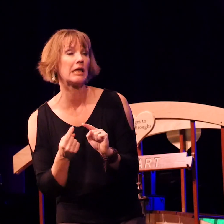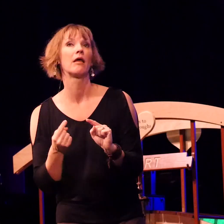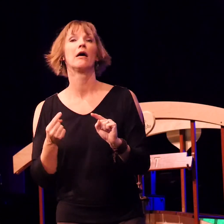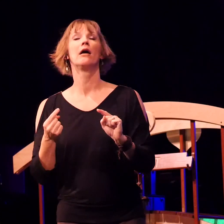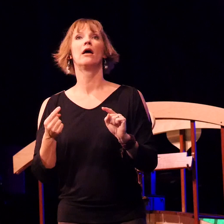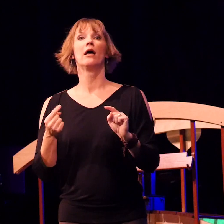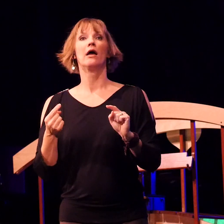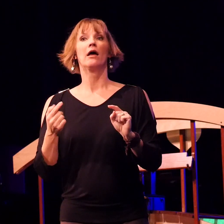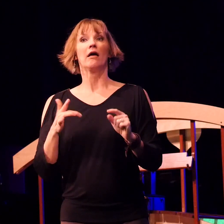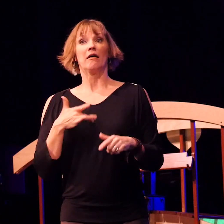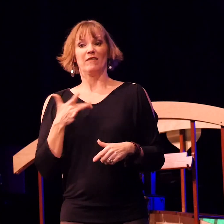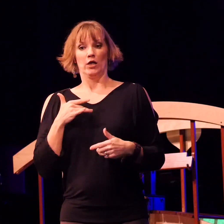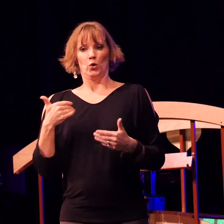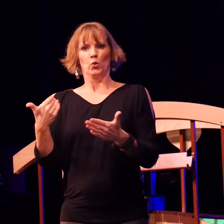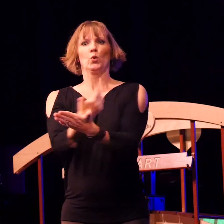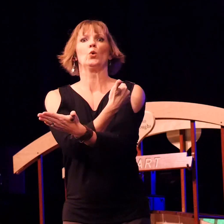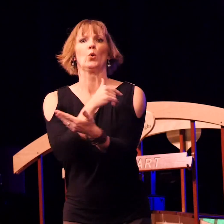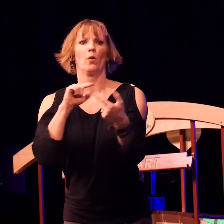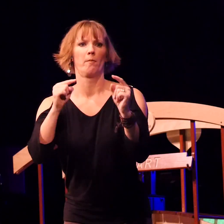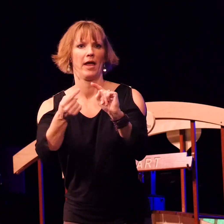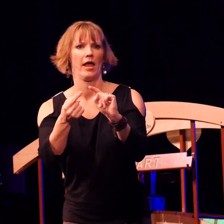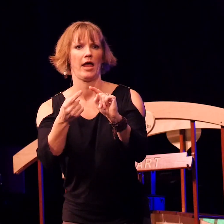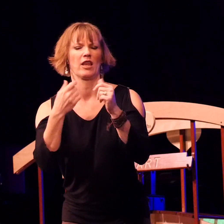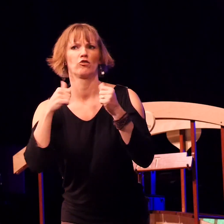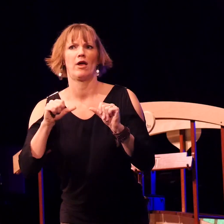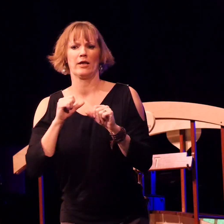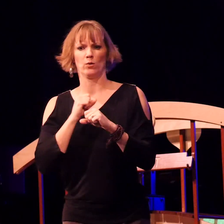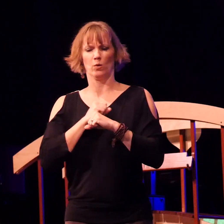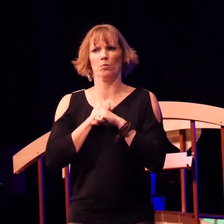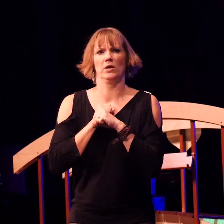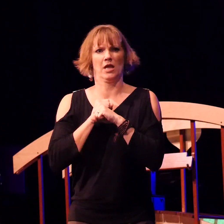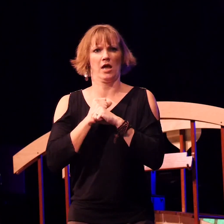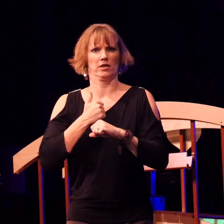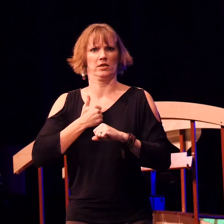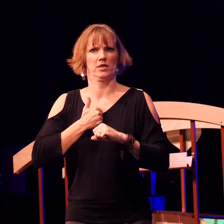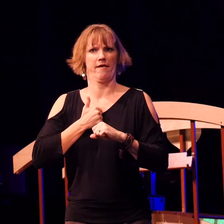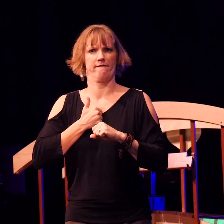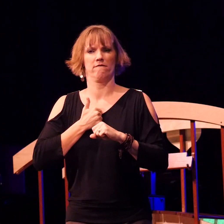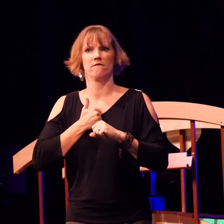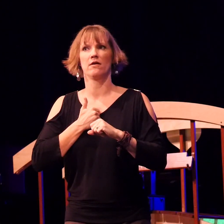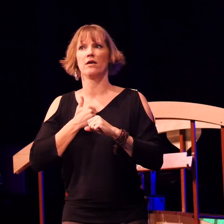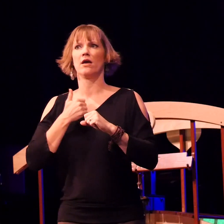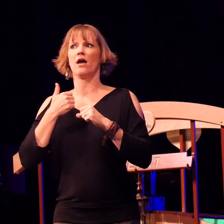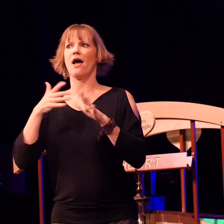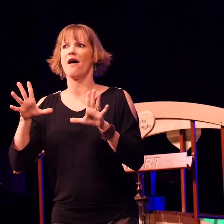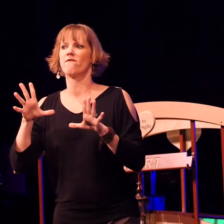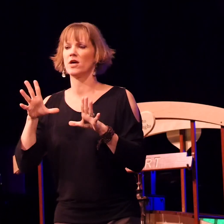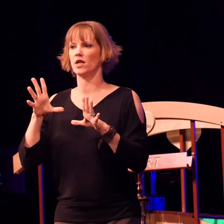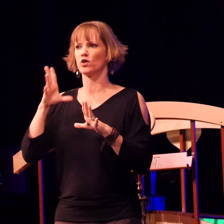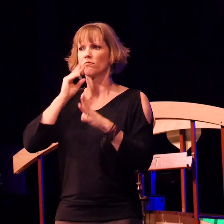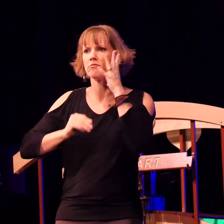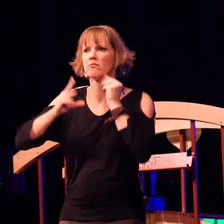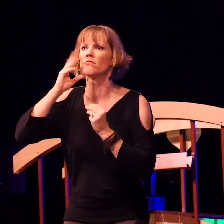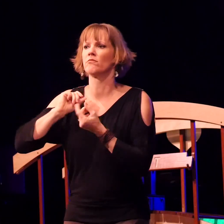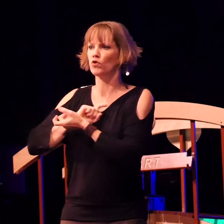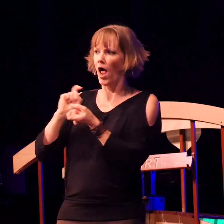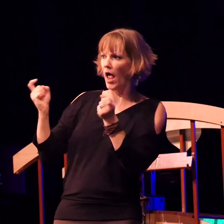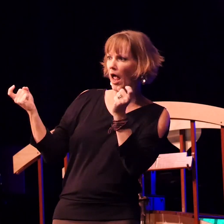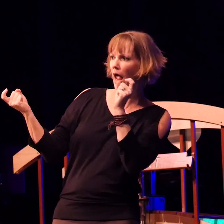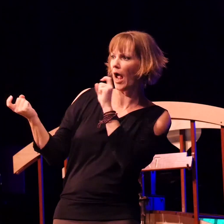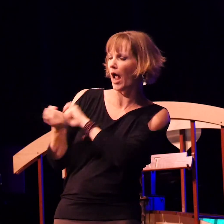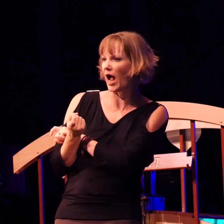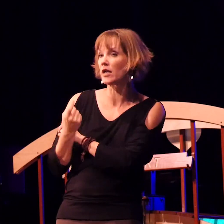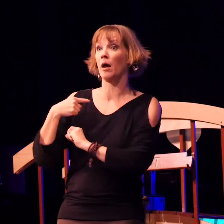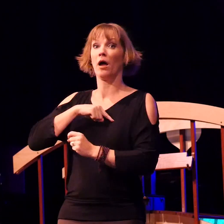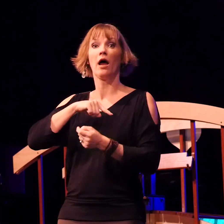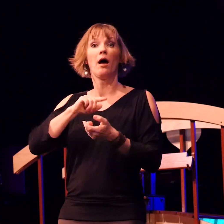we fear feeling new pain and we try to insulate ourselves. Having weathered change, we actually